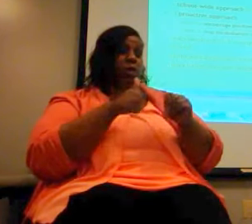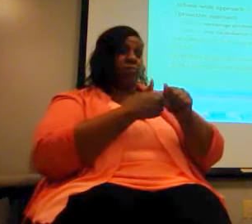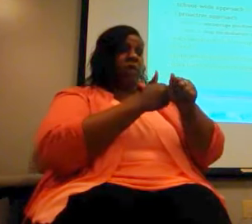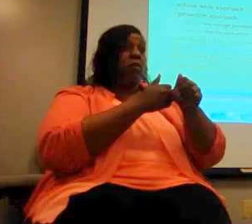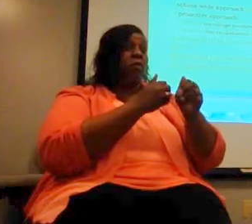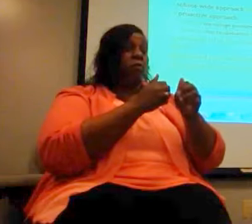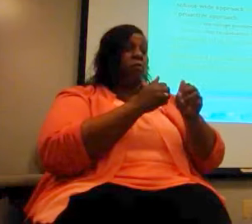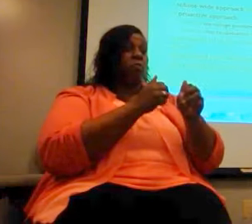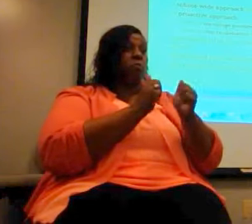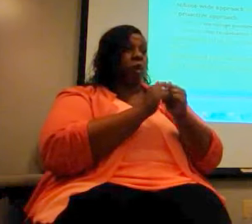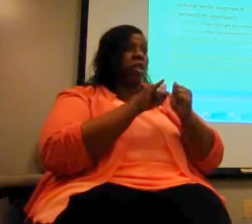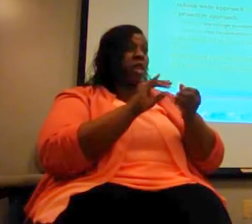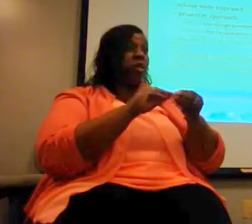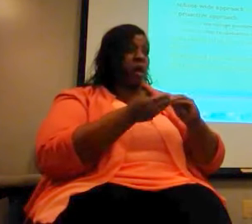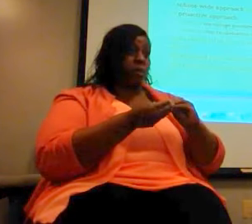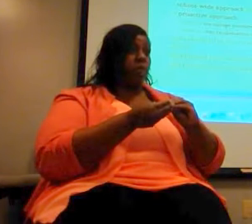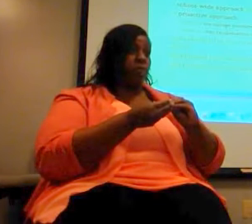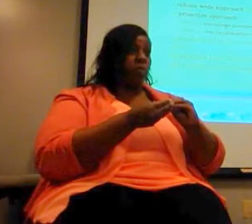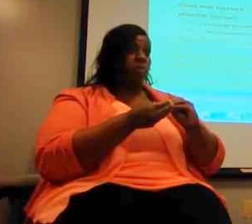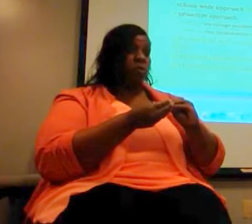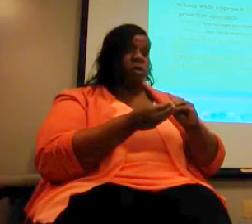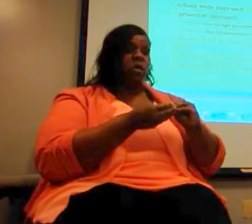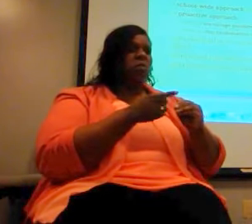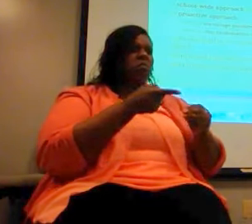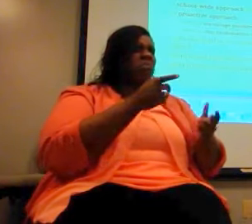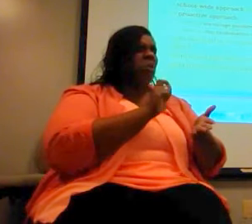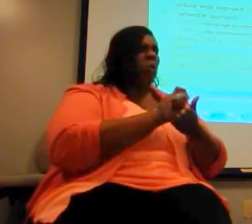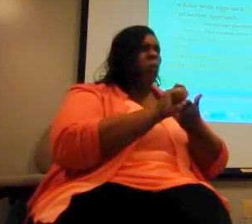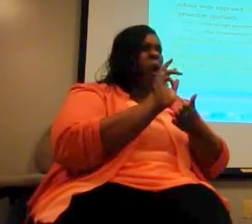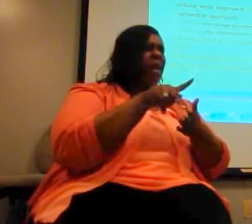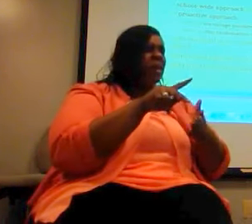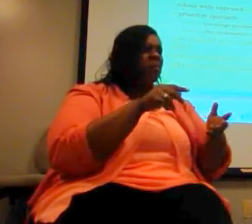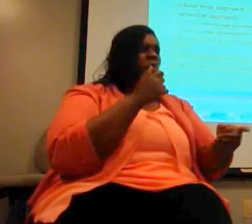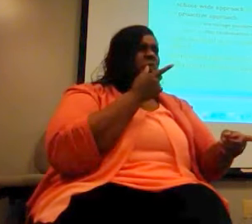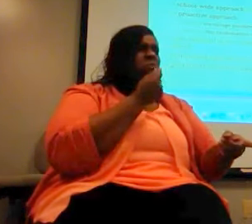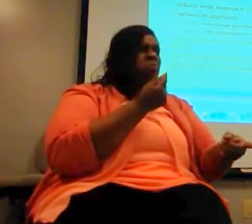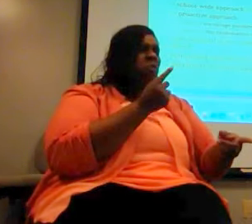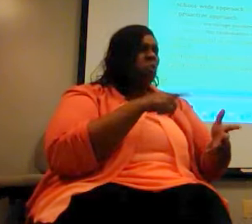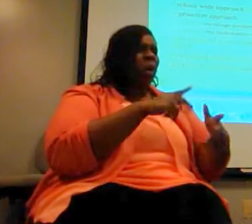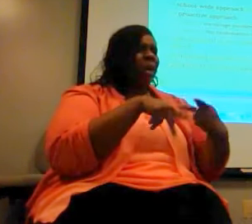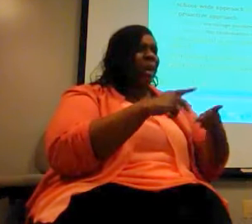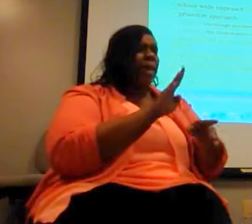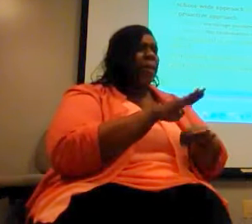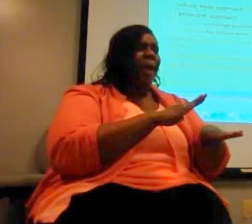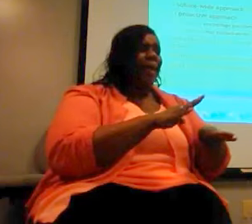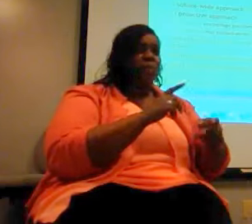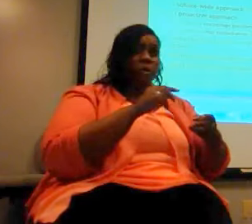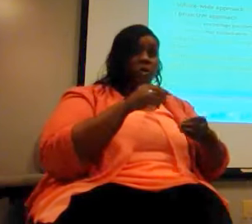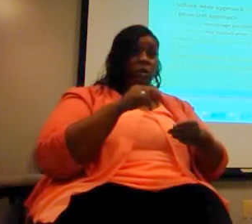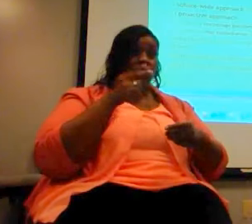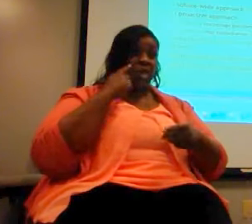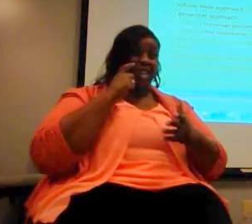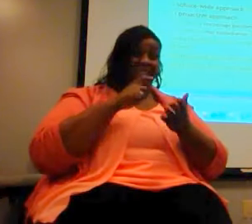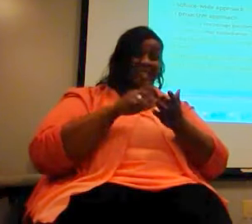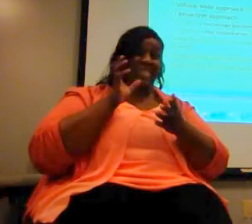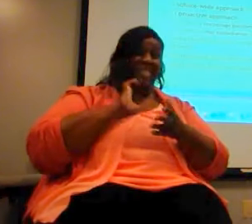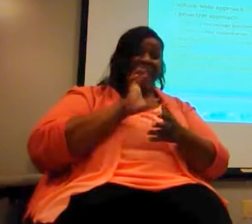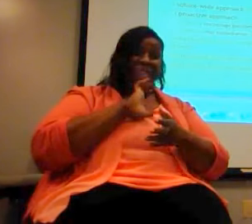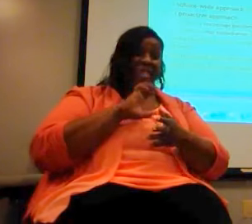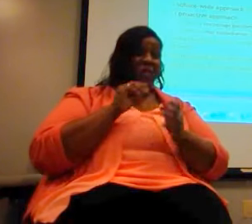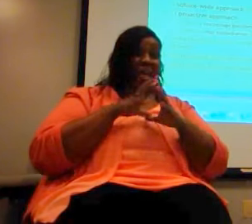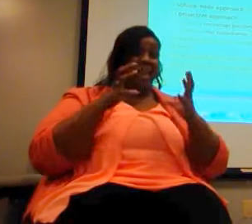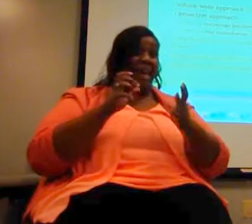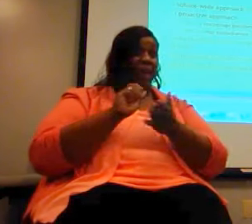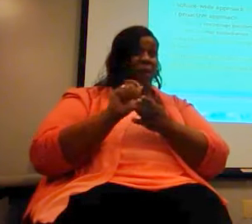where they're getting their most write-ups or their ODRs, office discipline referrals, and if it's the cafeteria, then they use that data